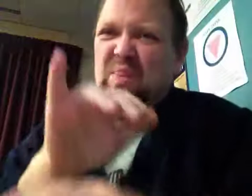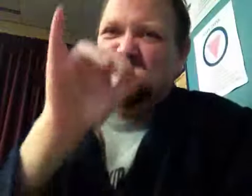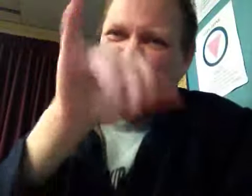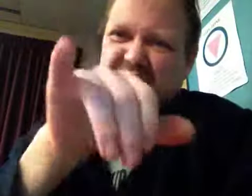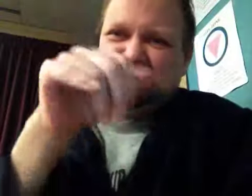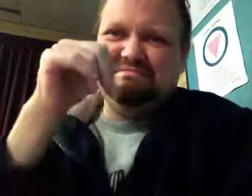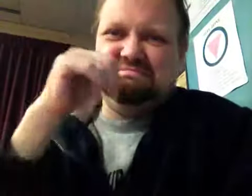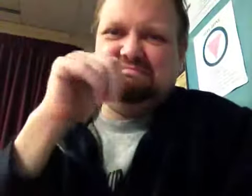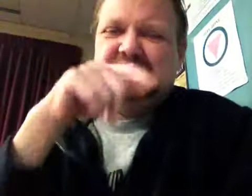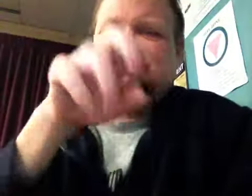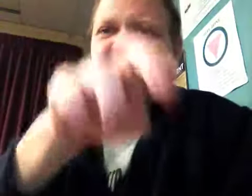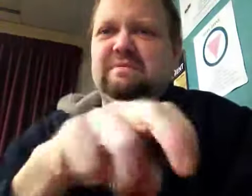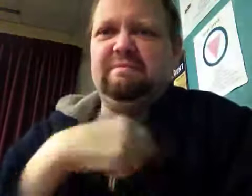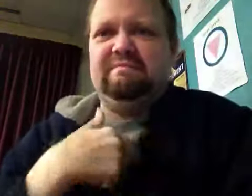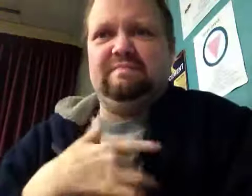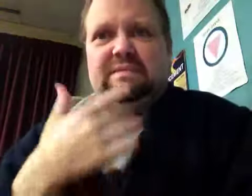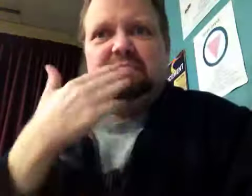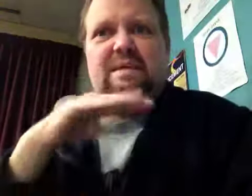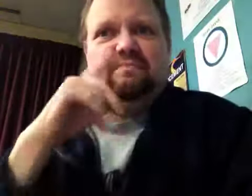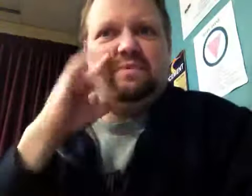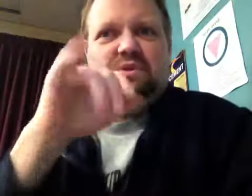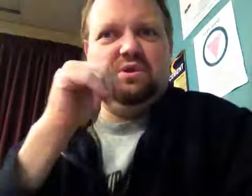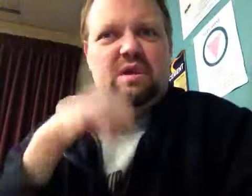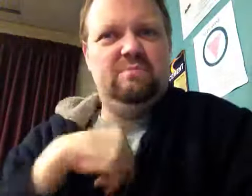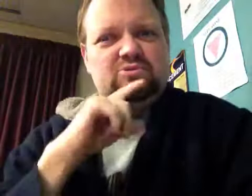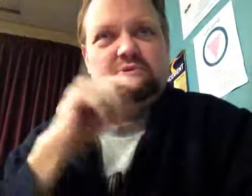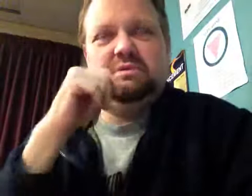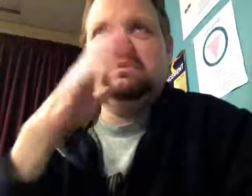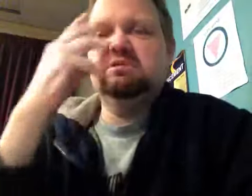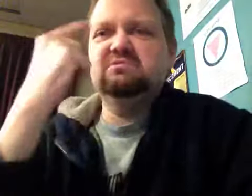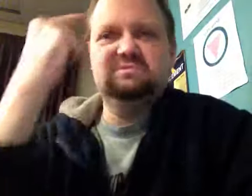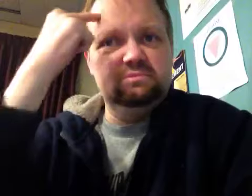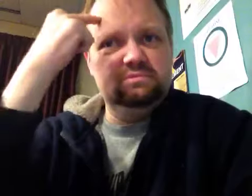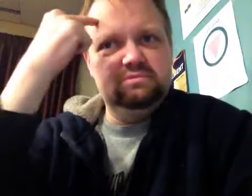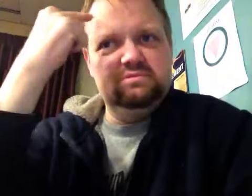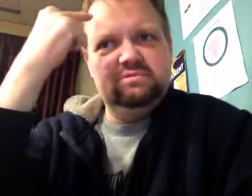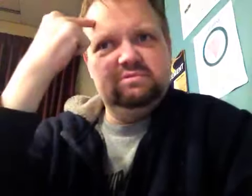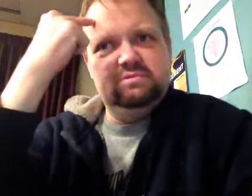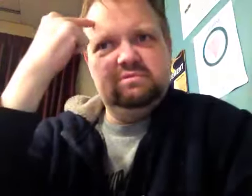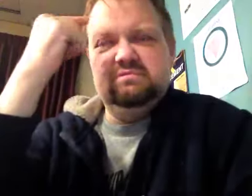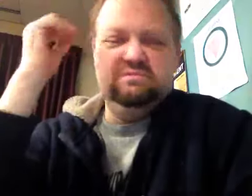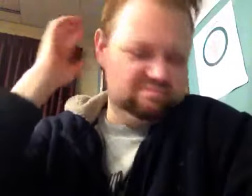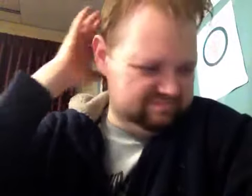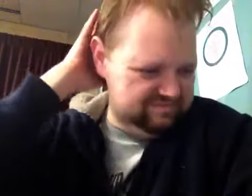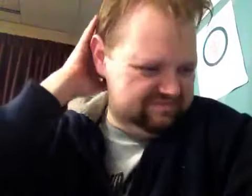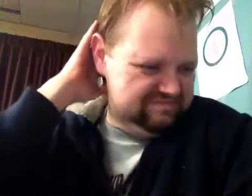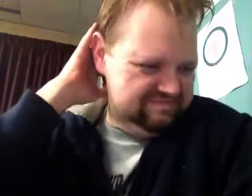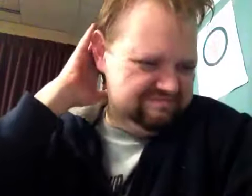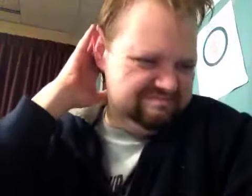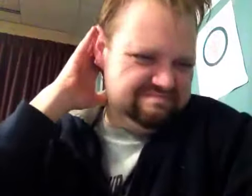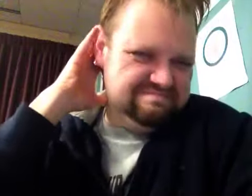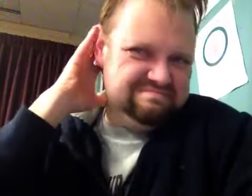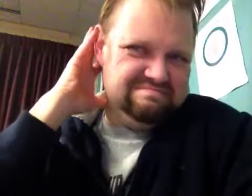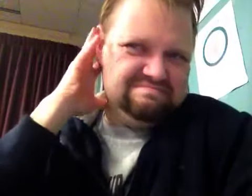question really today is how? It begs the question of whether or not these records for patient care were simply purged from the